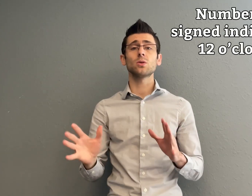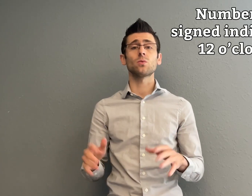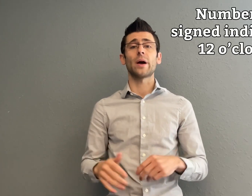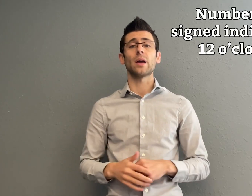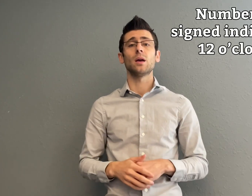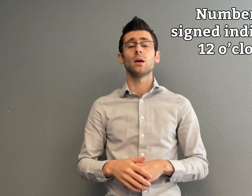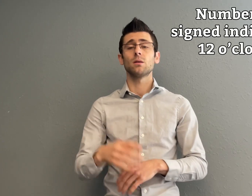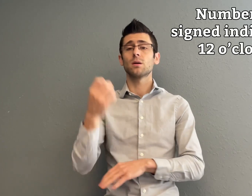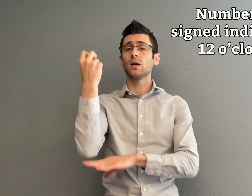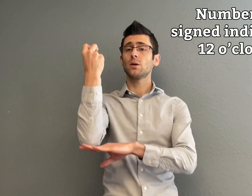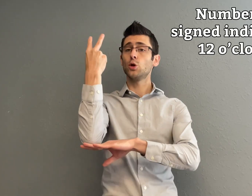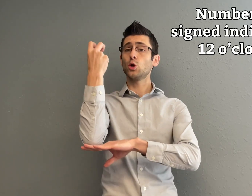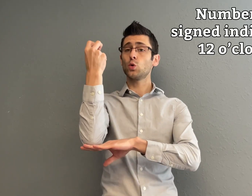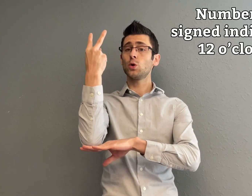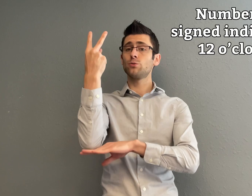way, okay? Noon,